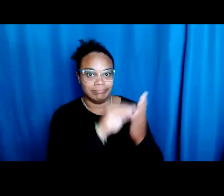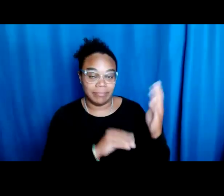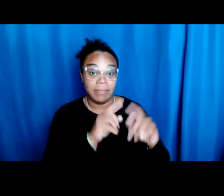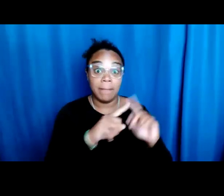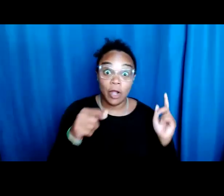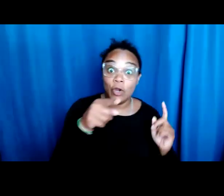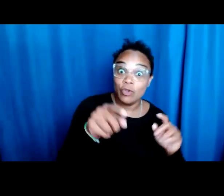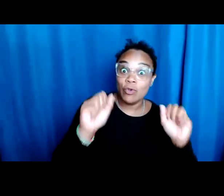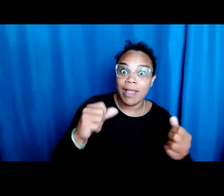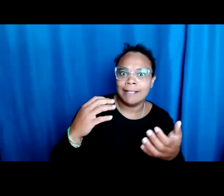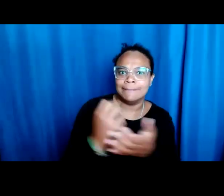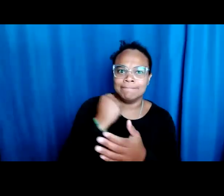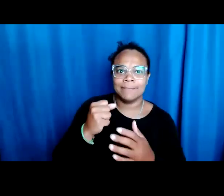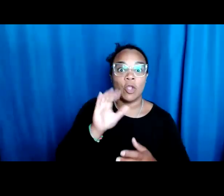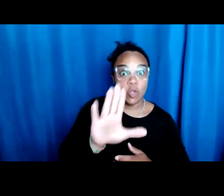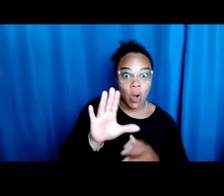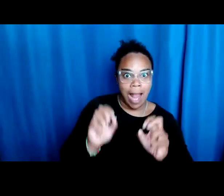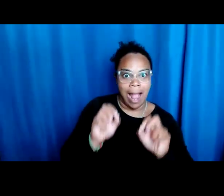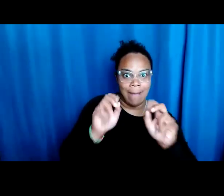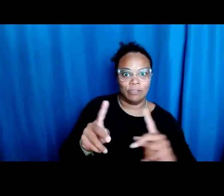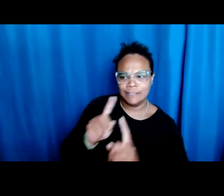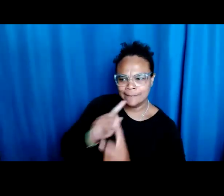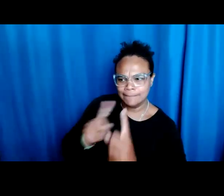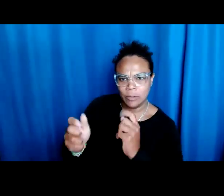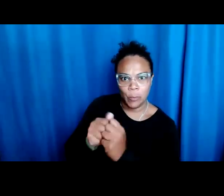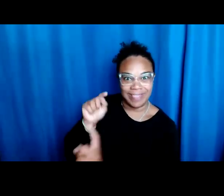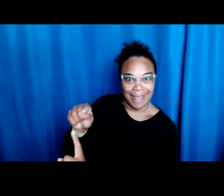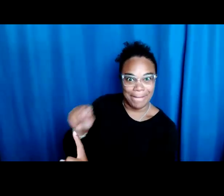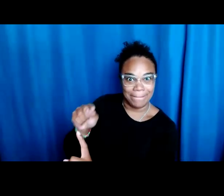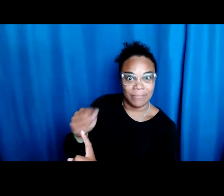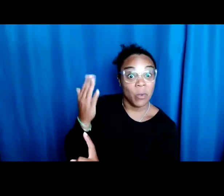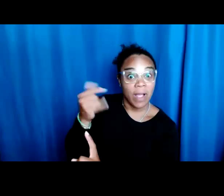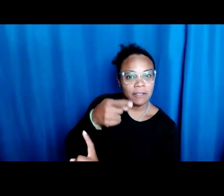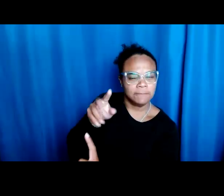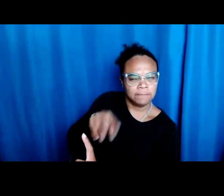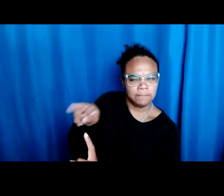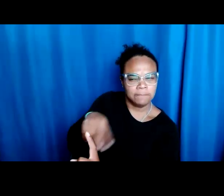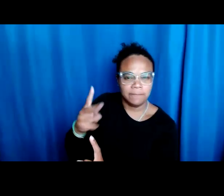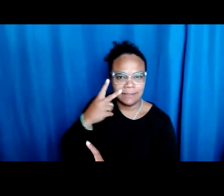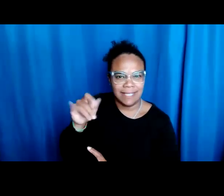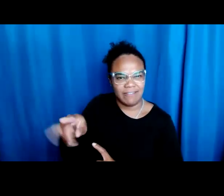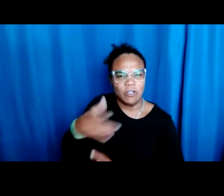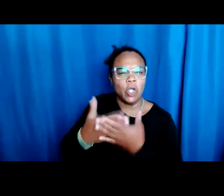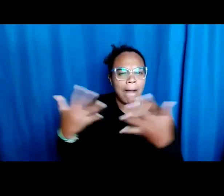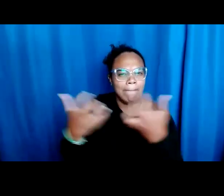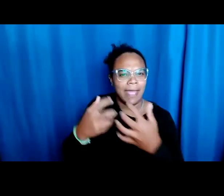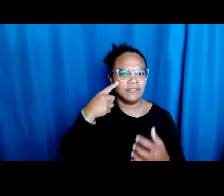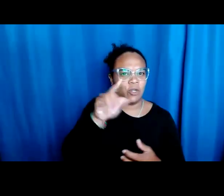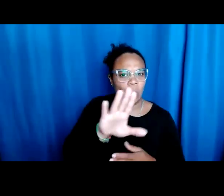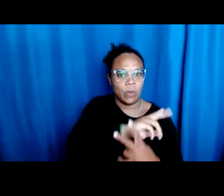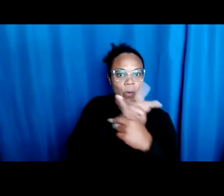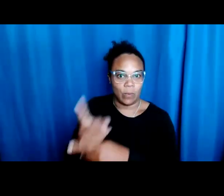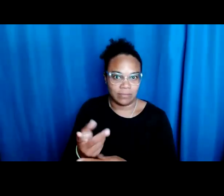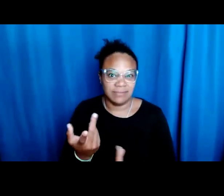them, because you need to determine if they're going to have an appetite for your type of loan. So it's a two-way